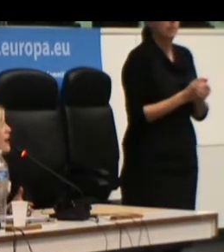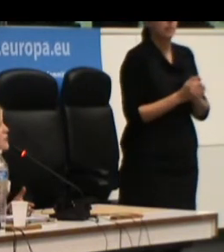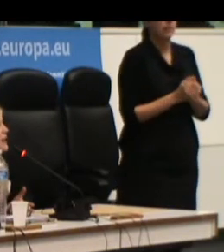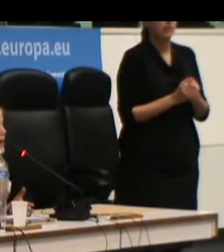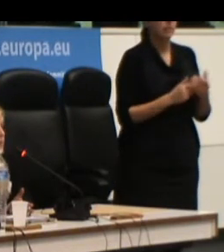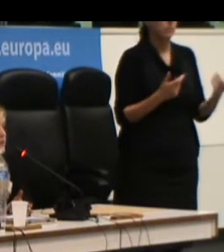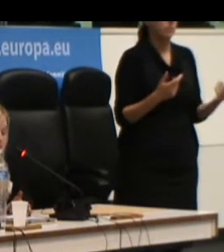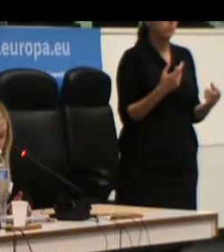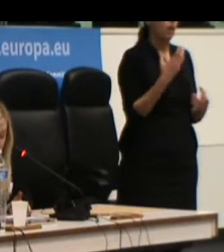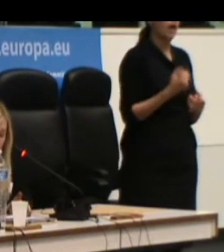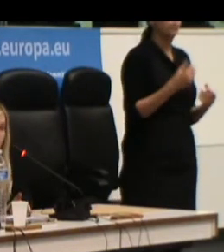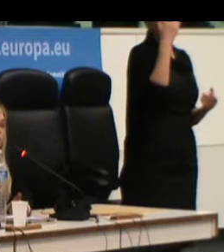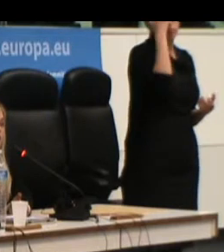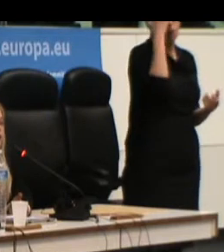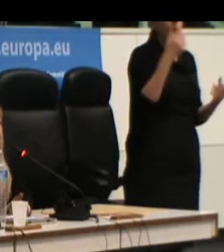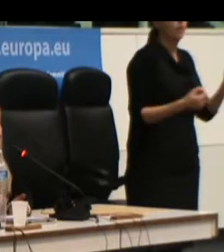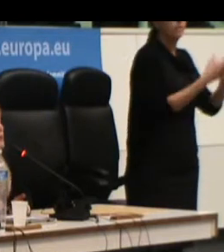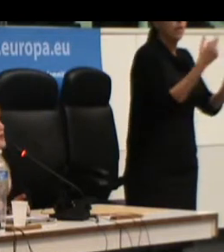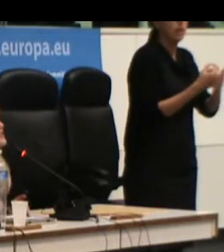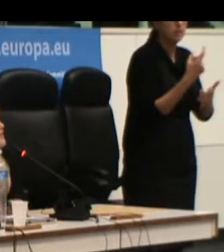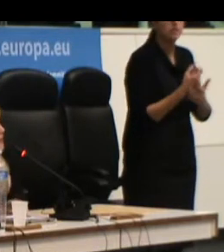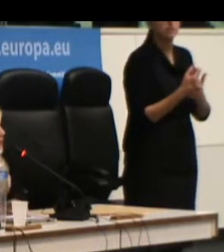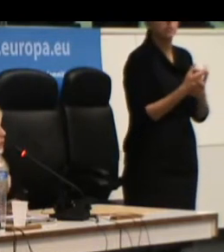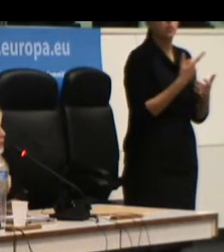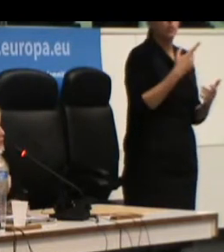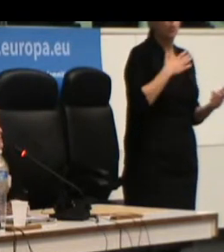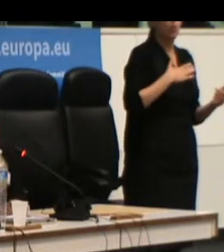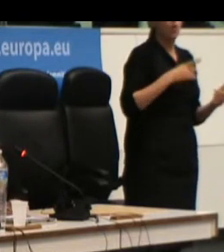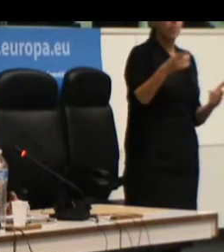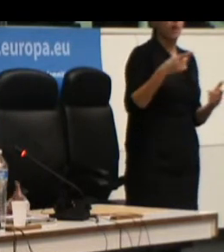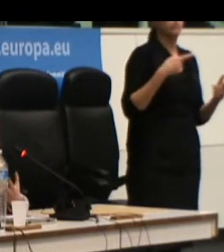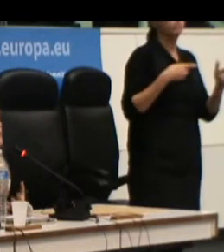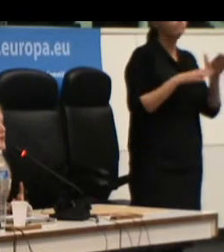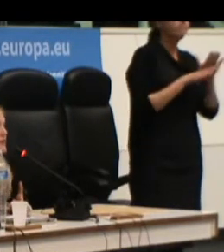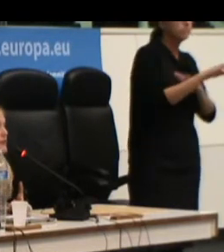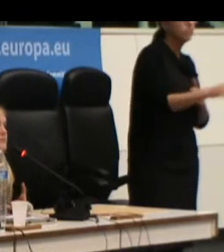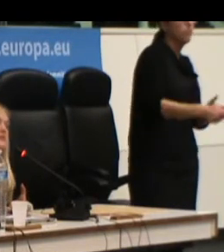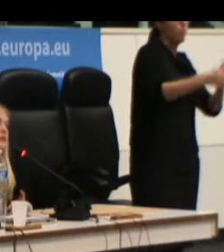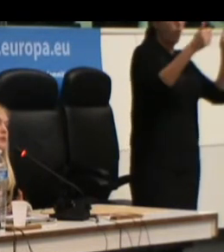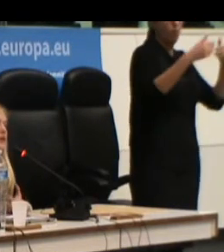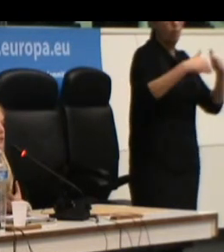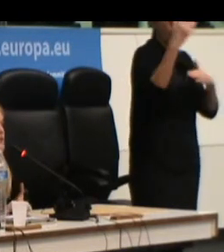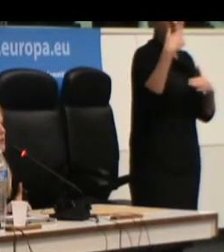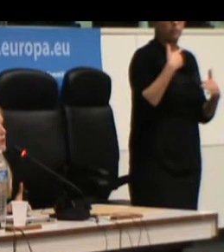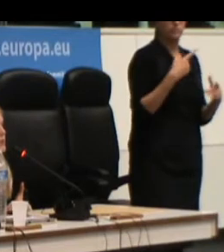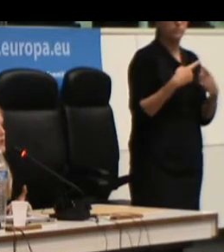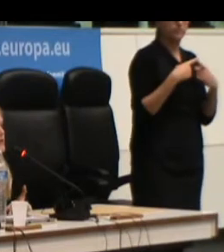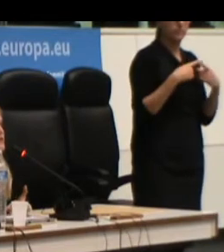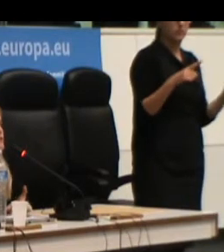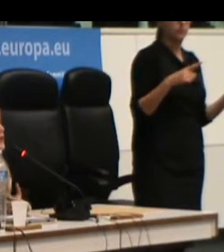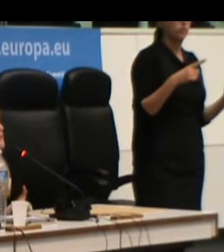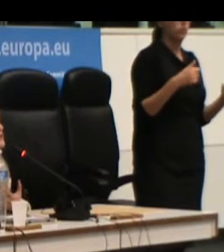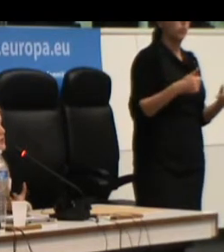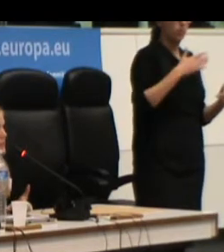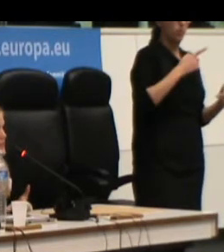of events that have already happened. We would like to develop that offer and make it a bit different. So we want to increase our online